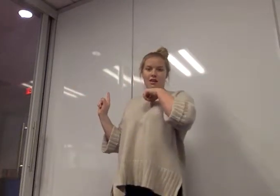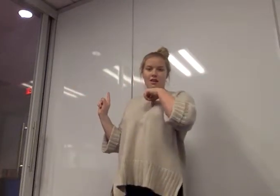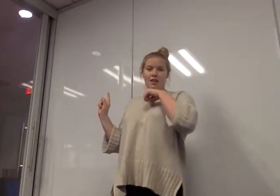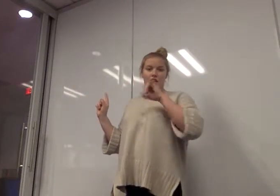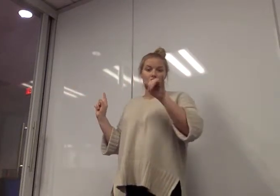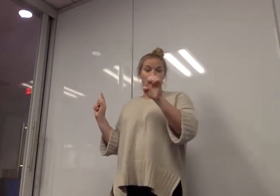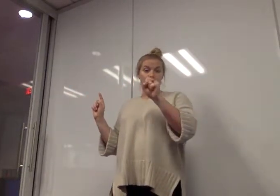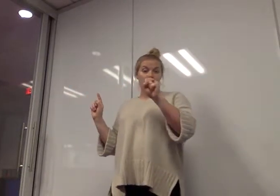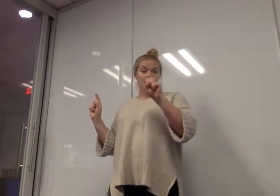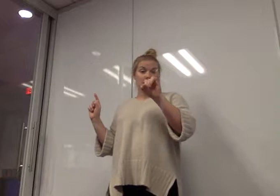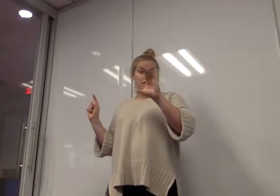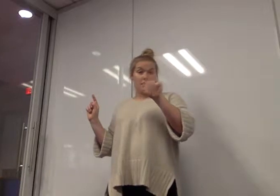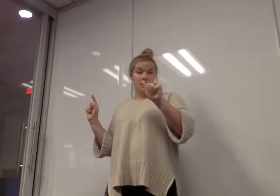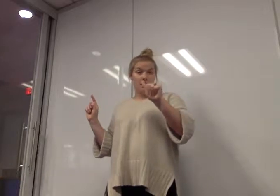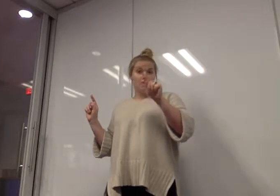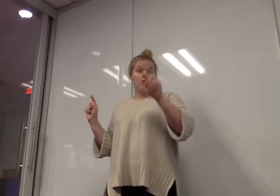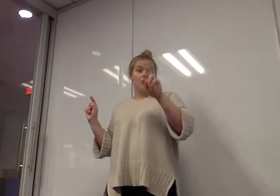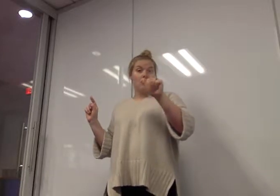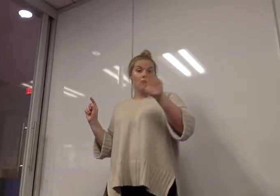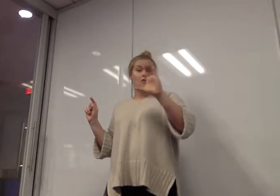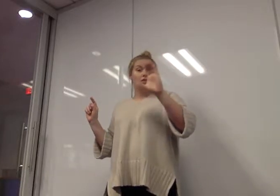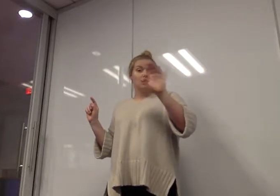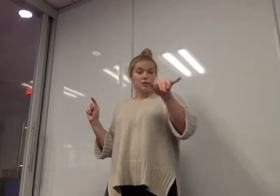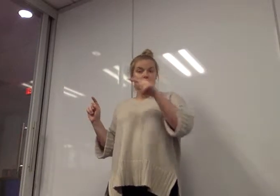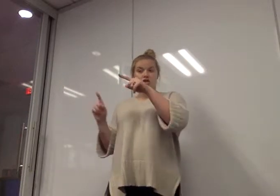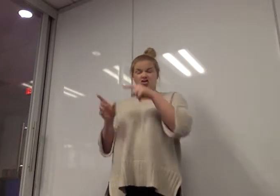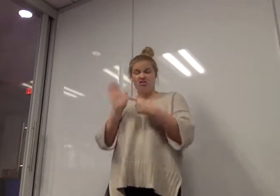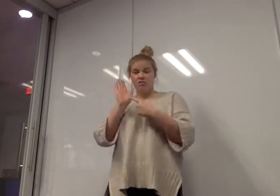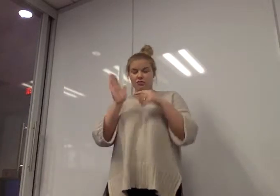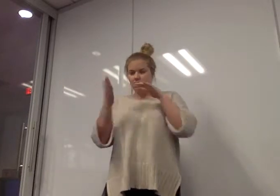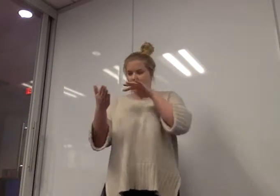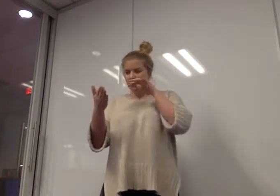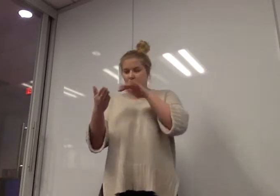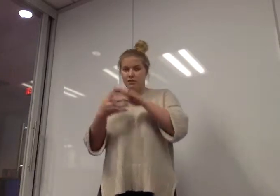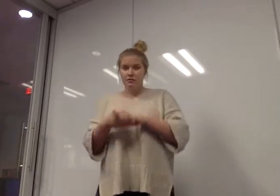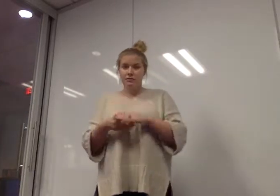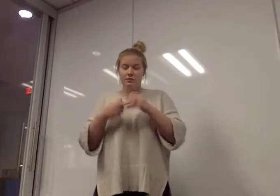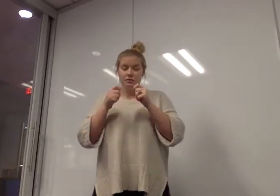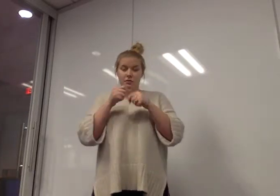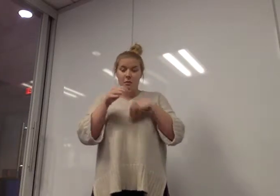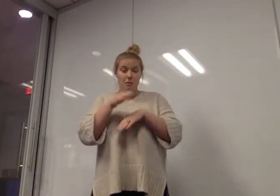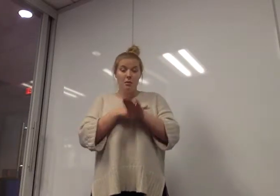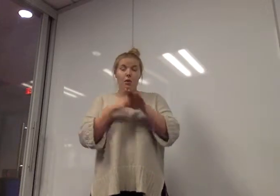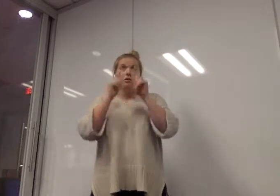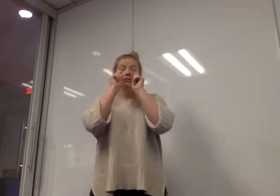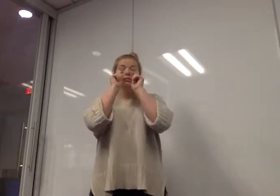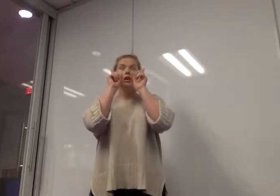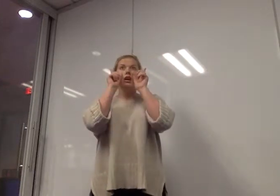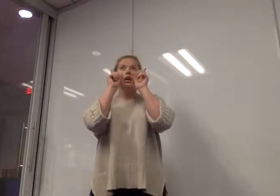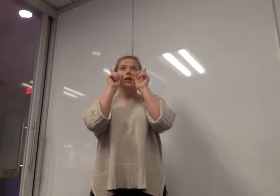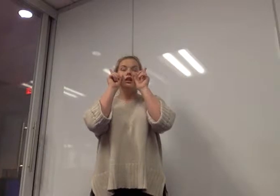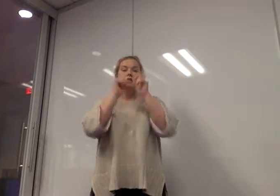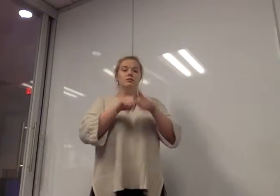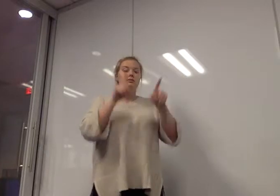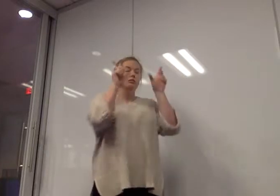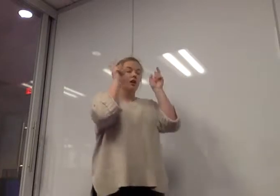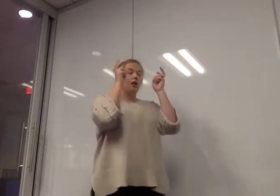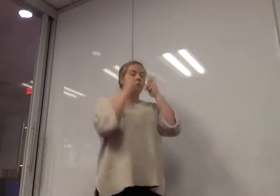has studied, she shows that people who are born with sight and people who are congenitally blind do this when they win